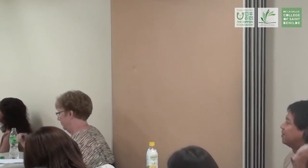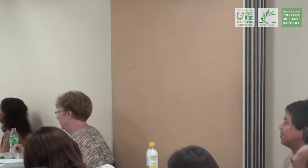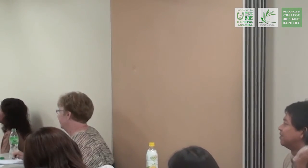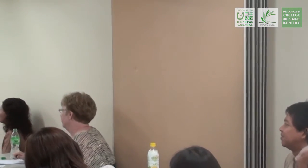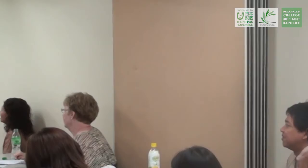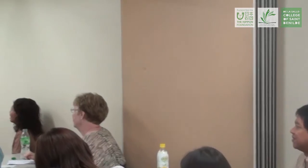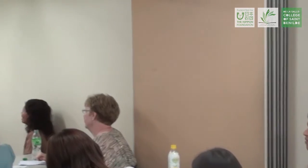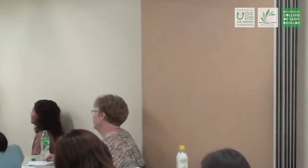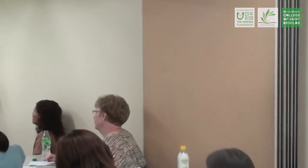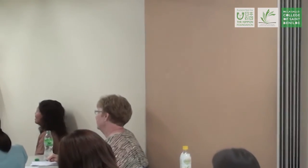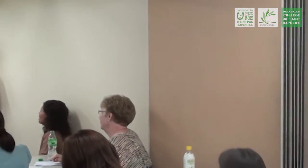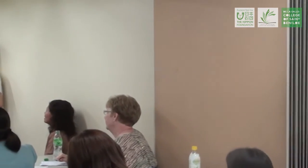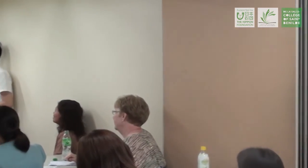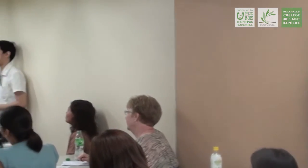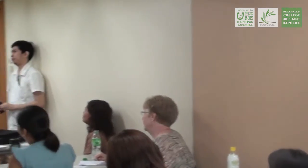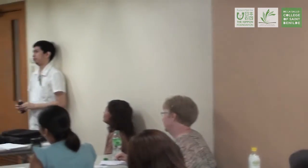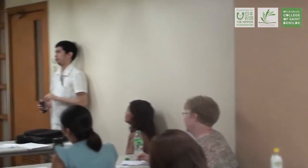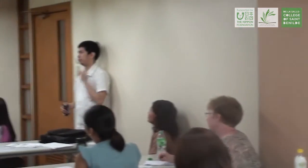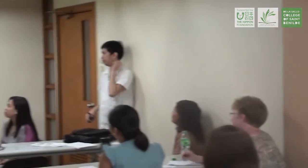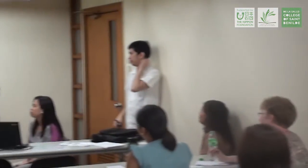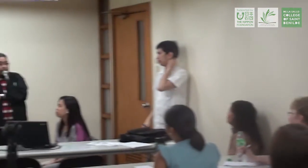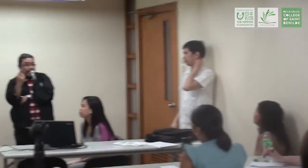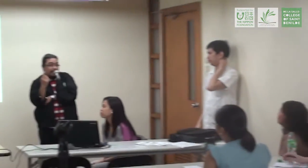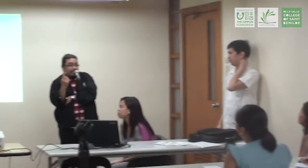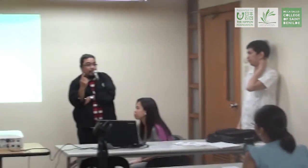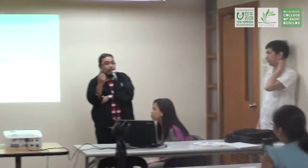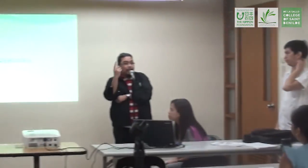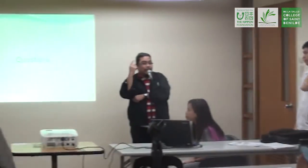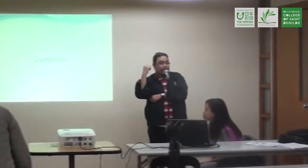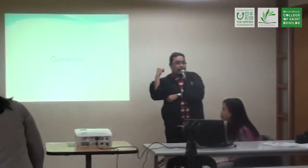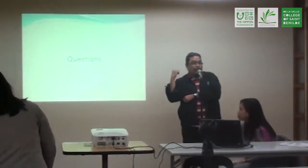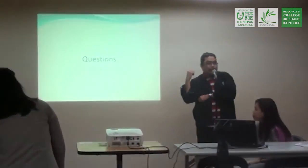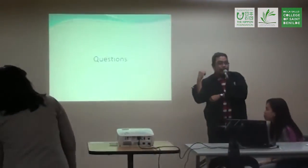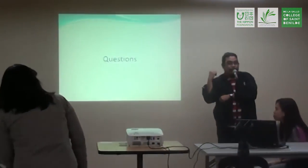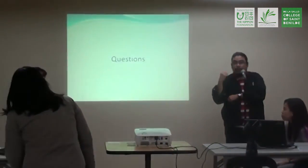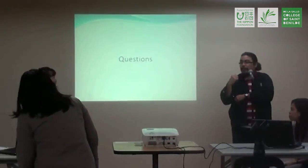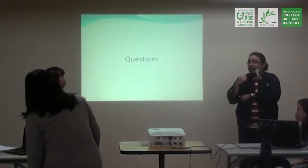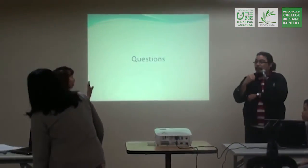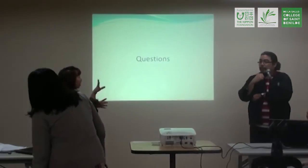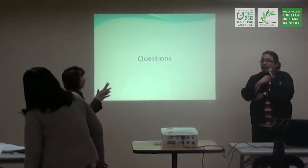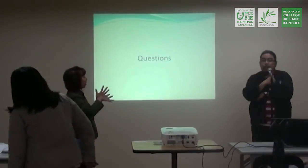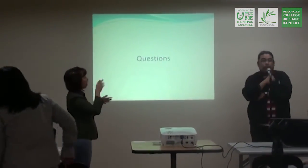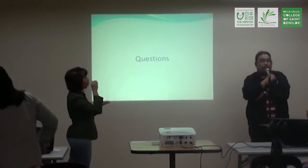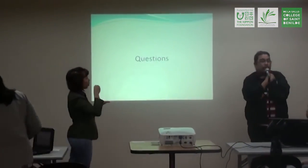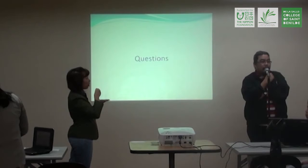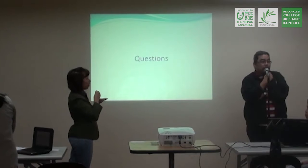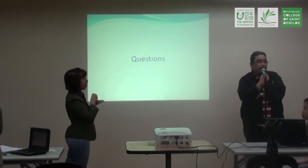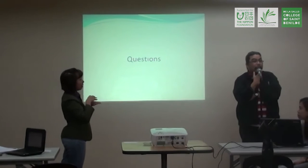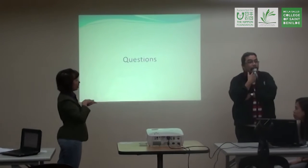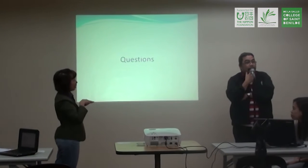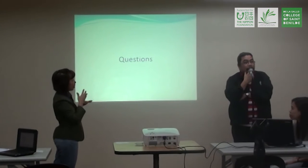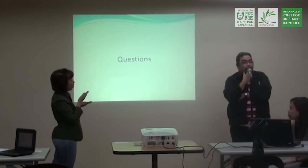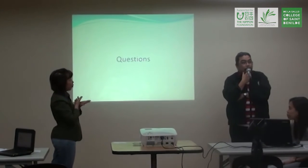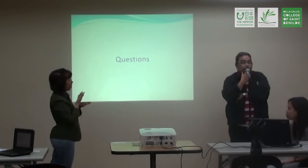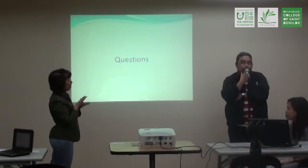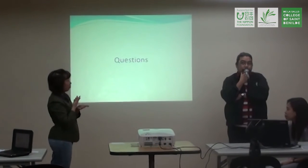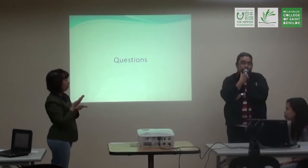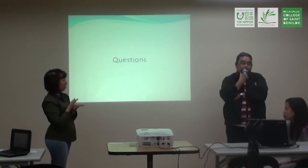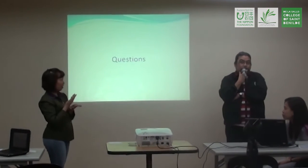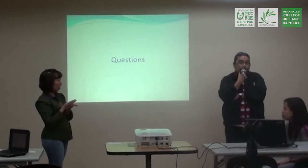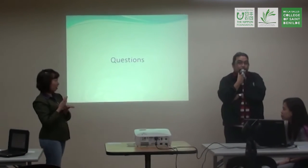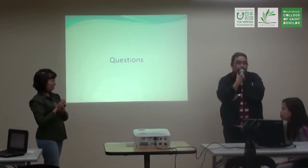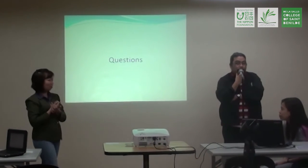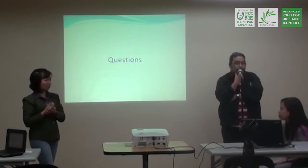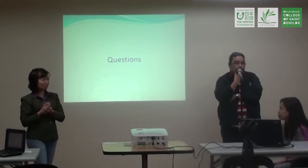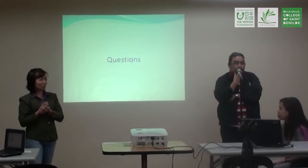this? For any reason, for a new test, or for any word test?